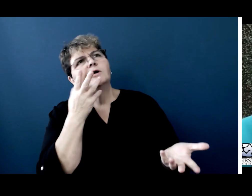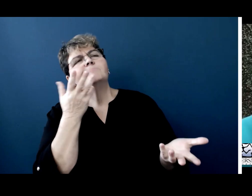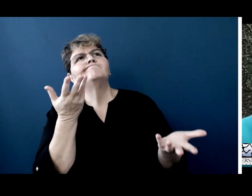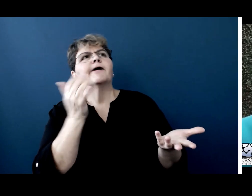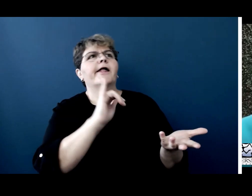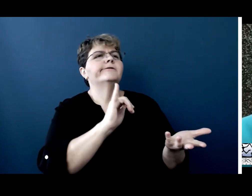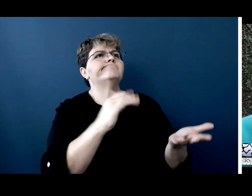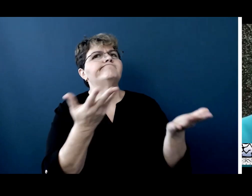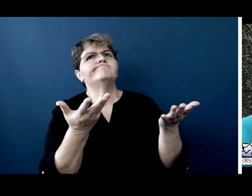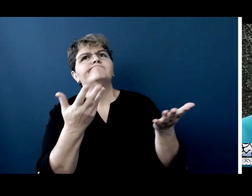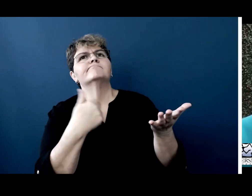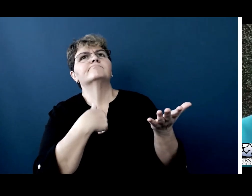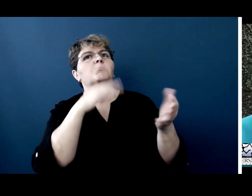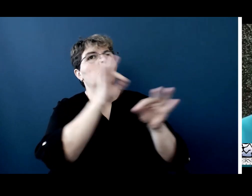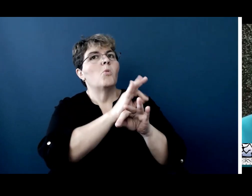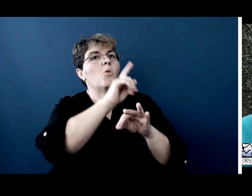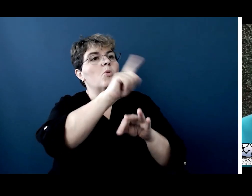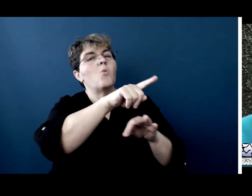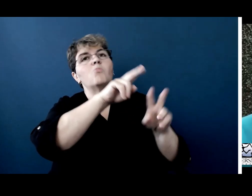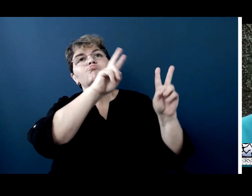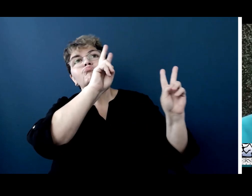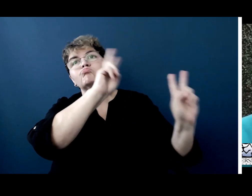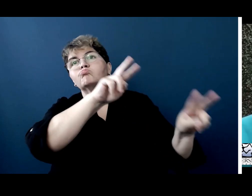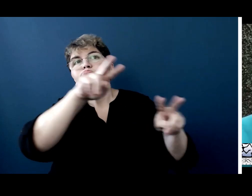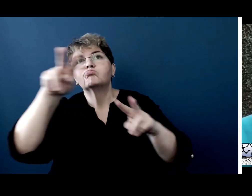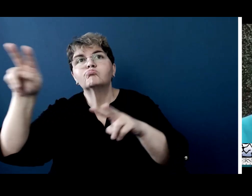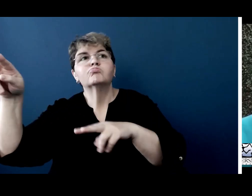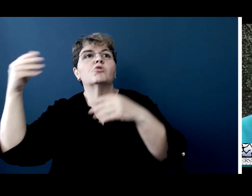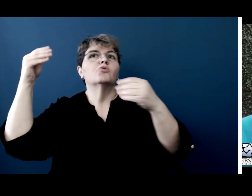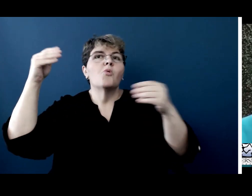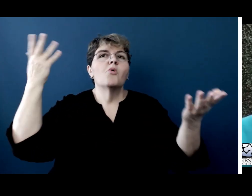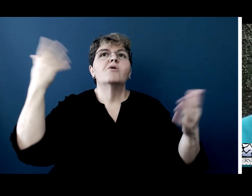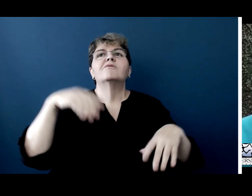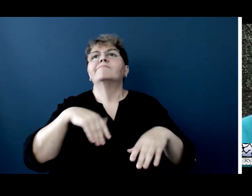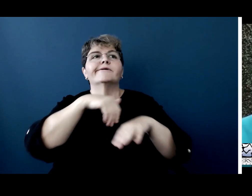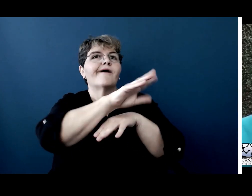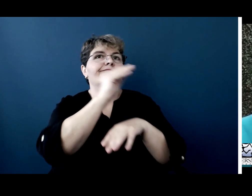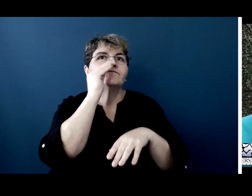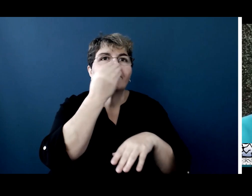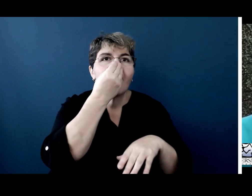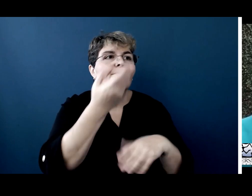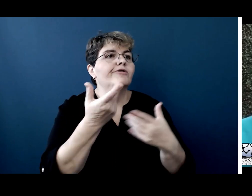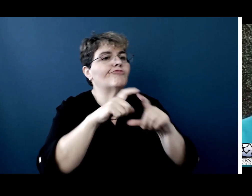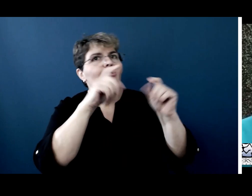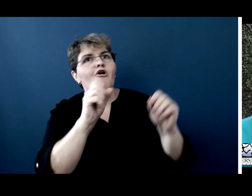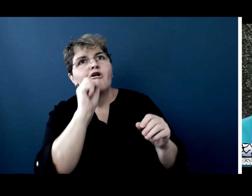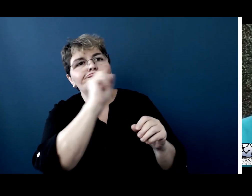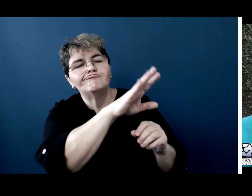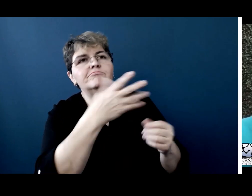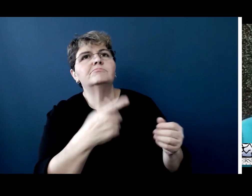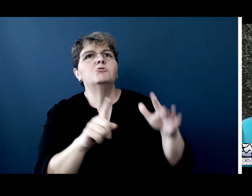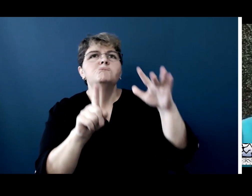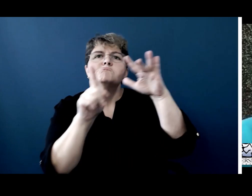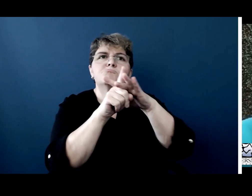So what would you, if you had a friend or someone was talking to you and they just lost an important person in their life, I what would- advice would you give to